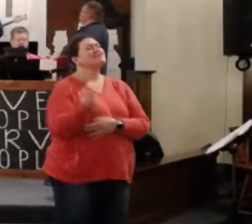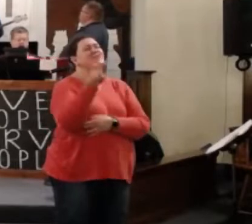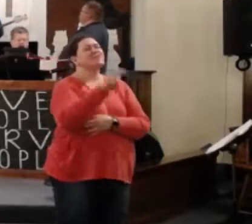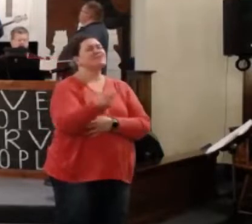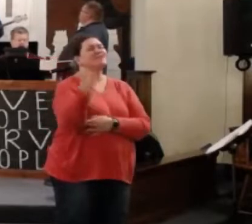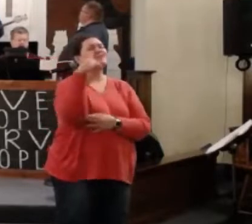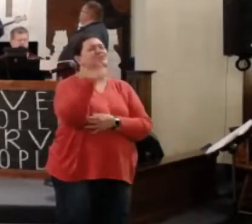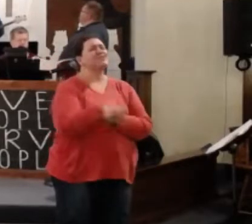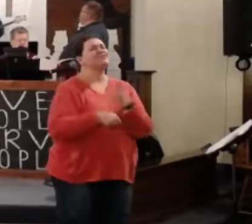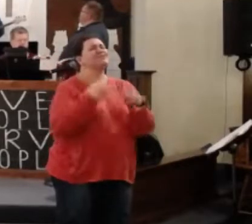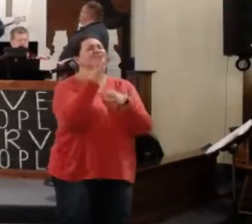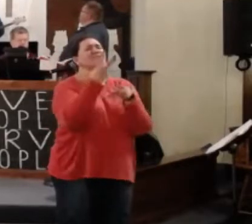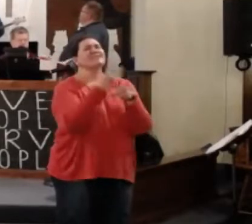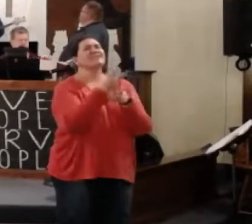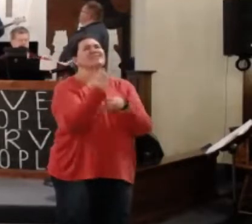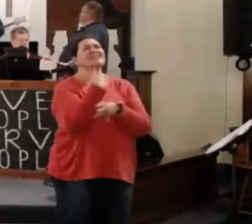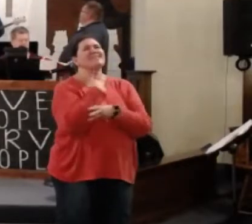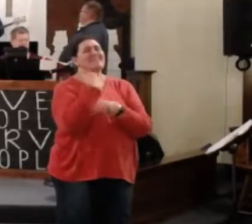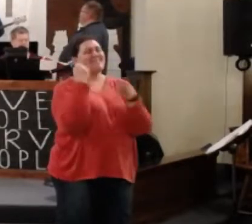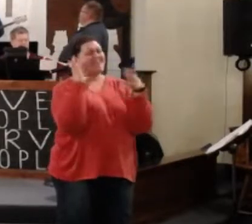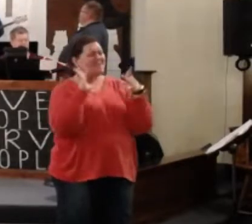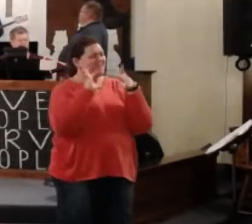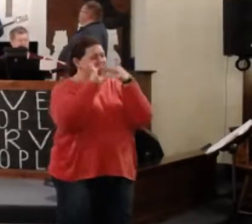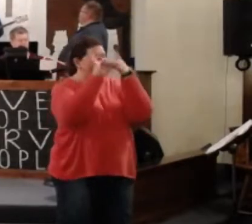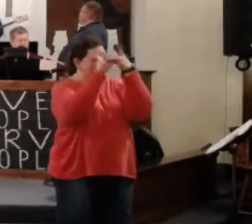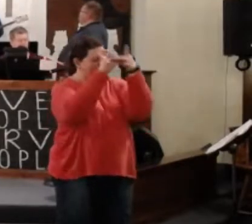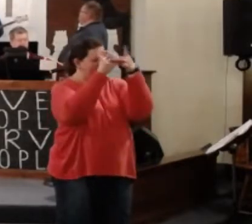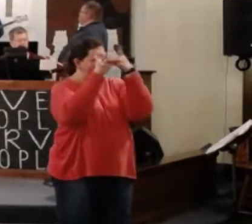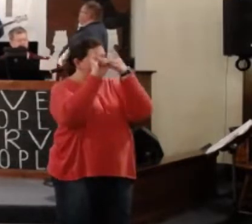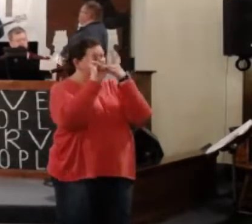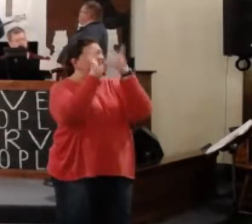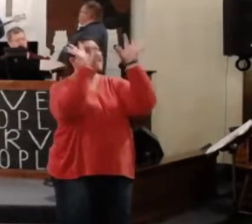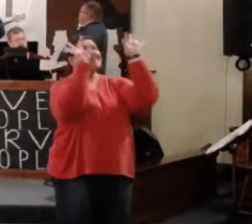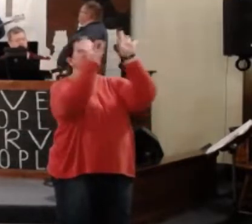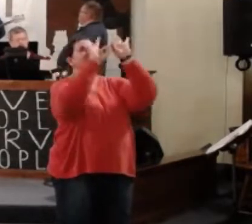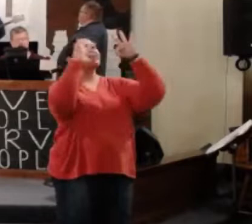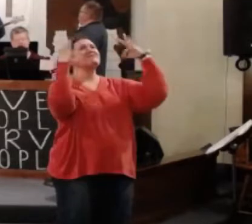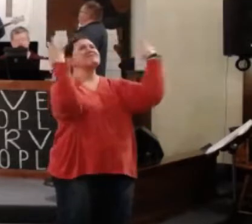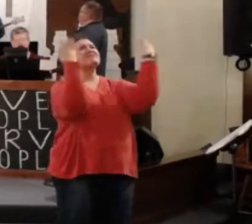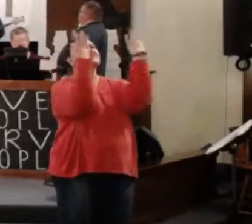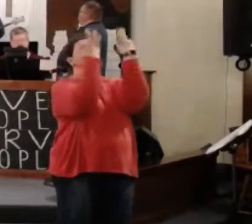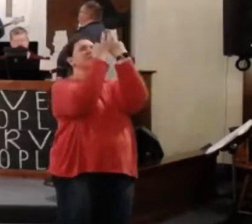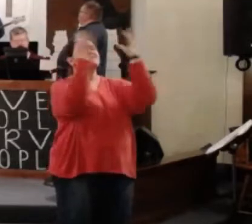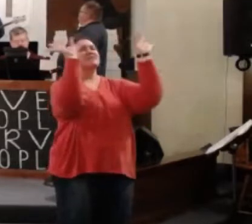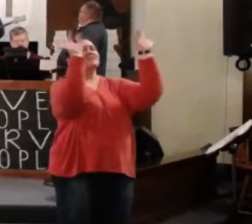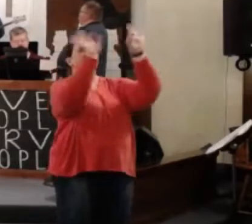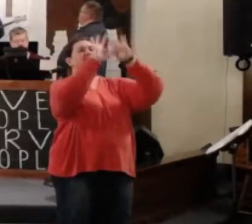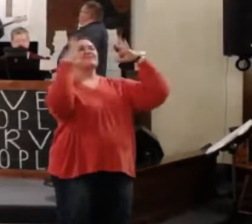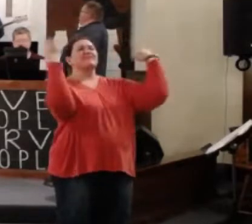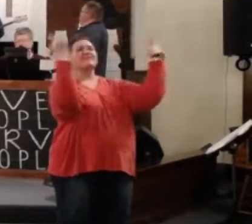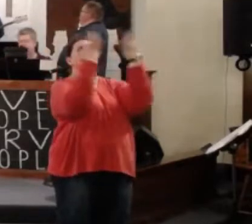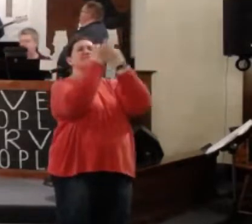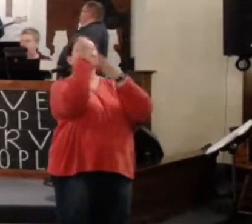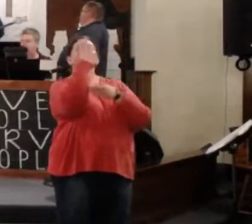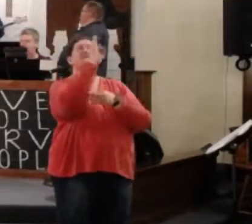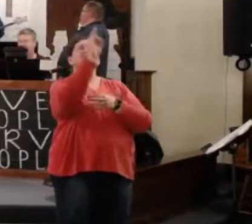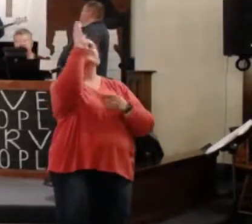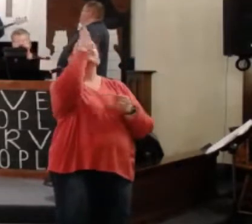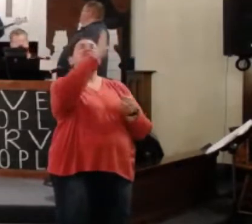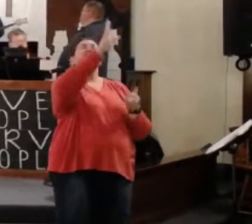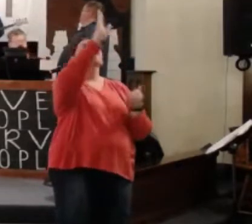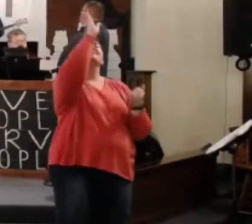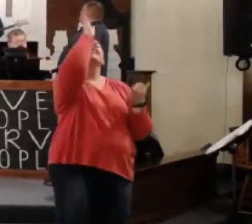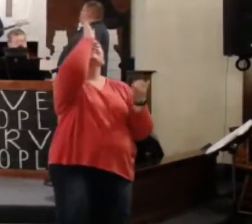we travel this sod. For I'm part of the